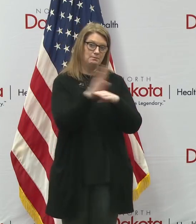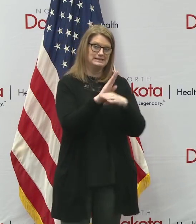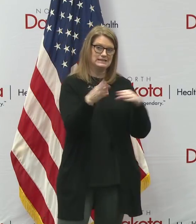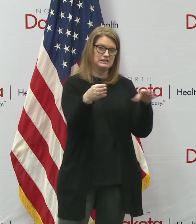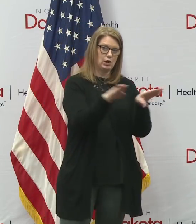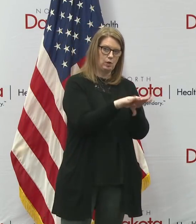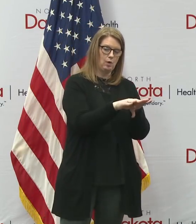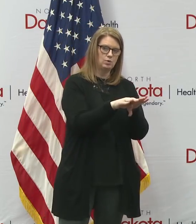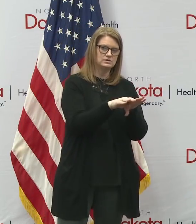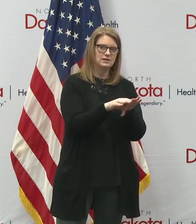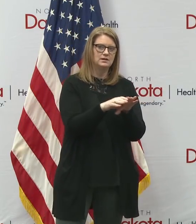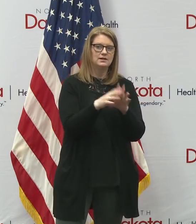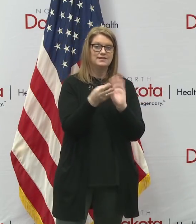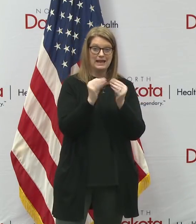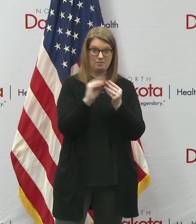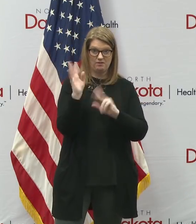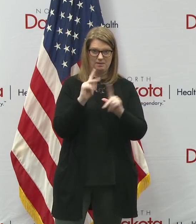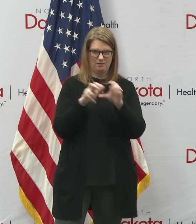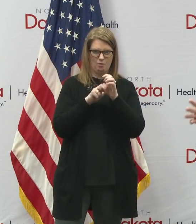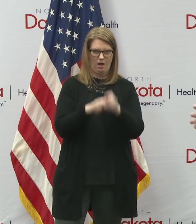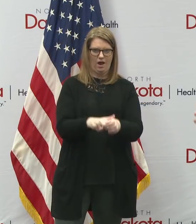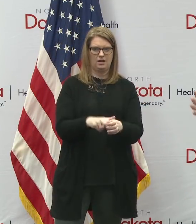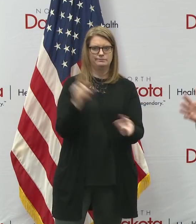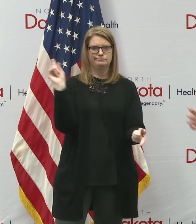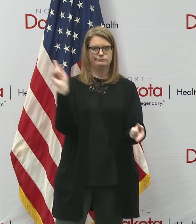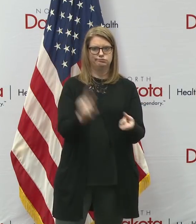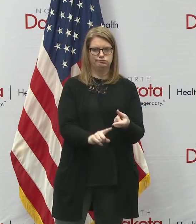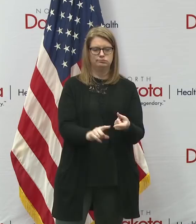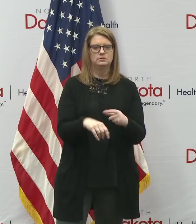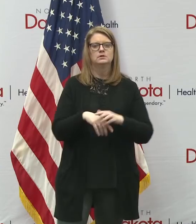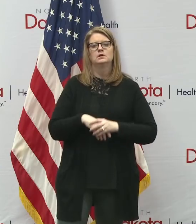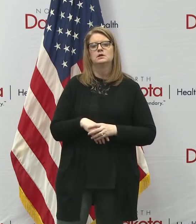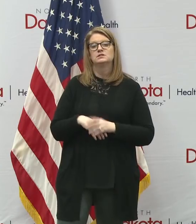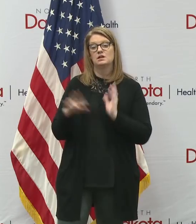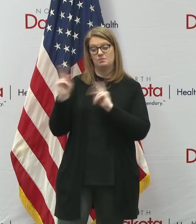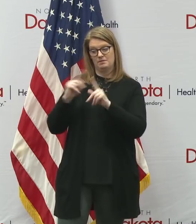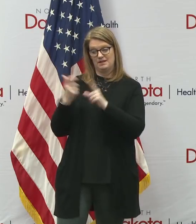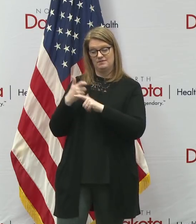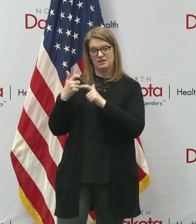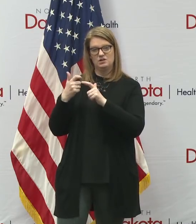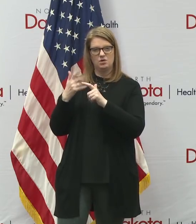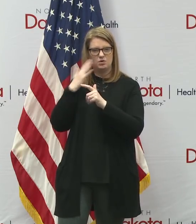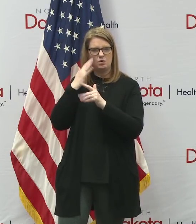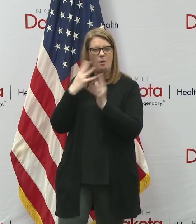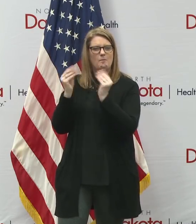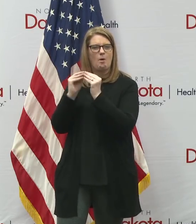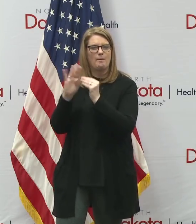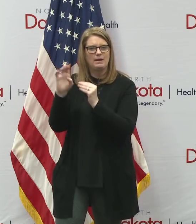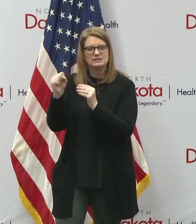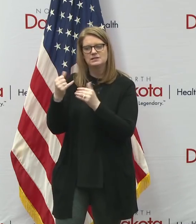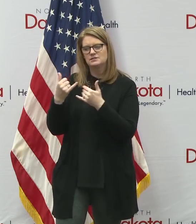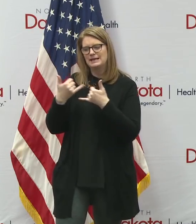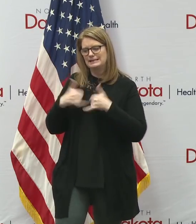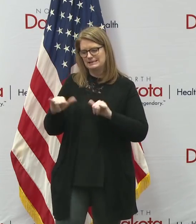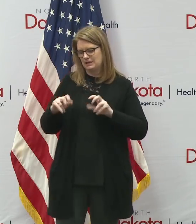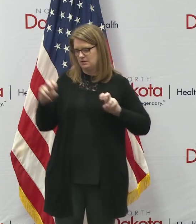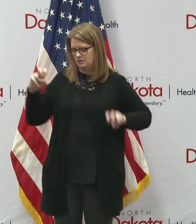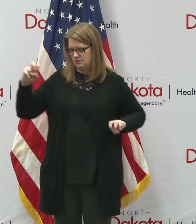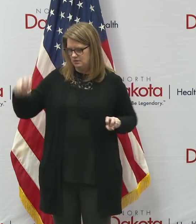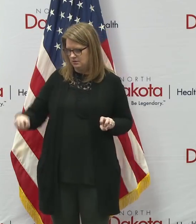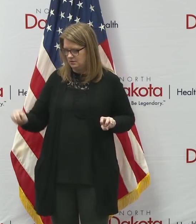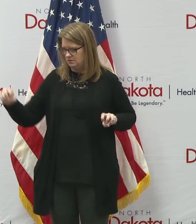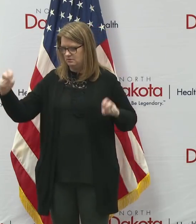closed, ridership is down. So on the cities that have got the larger buses, people can still maintain distance. They're offering